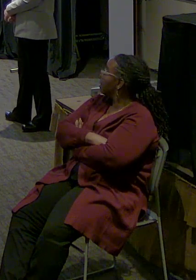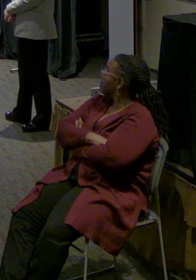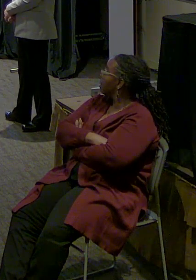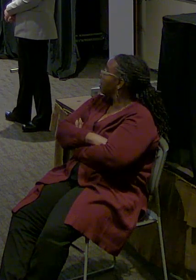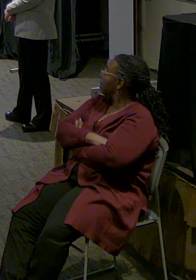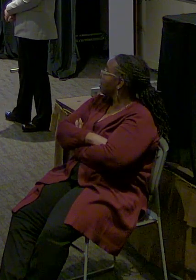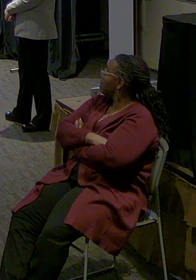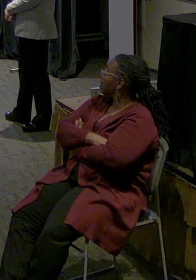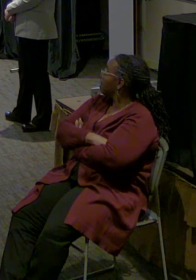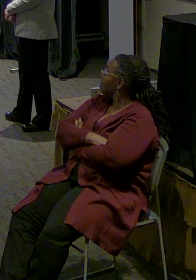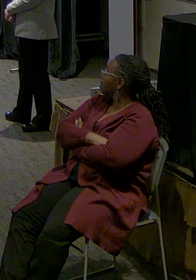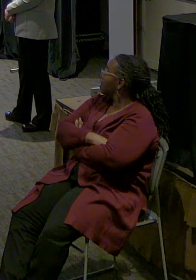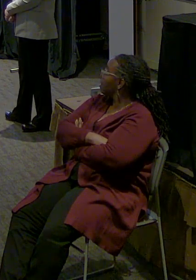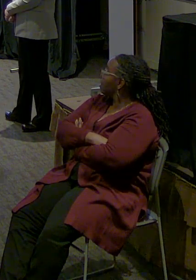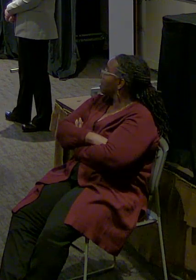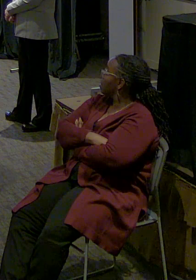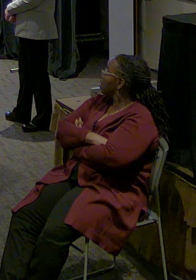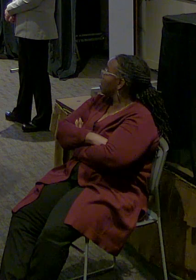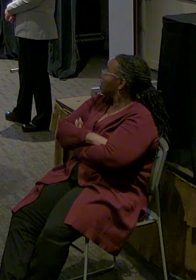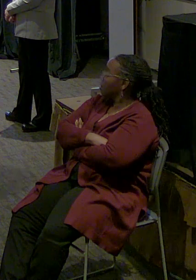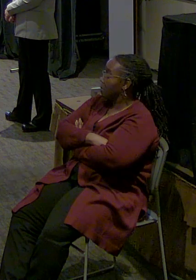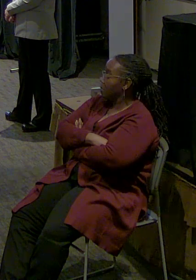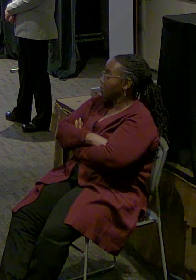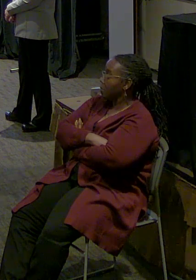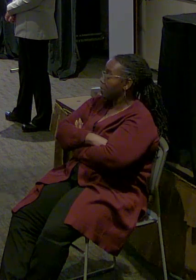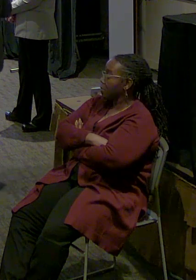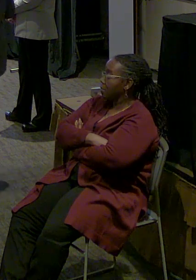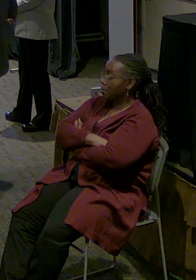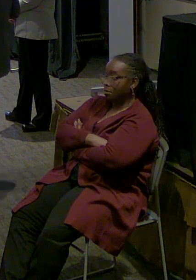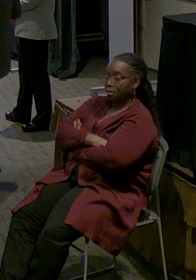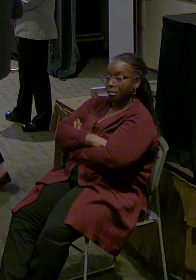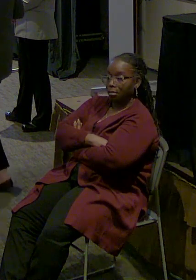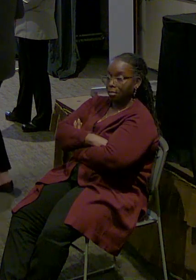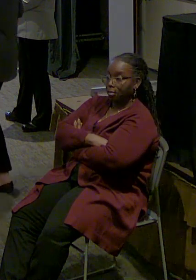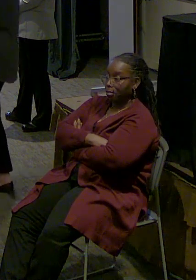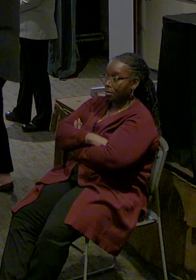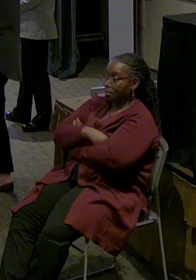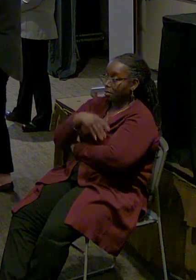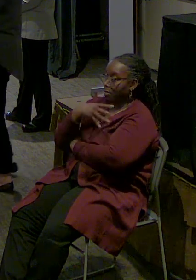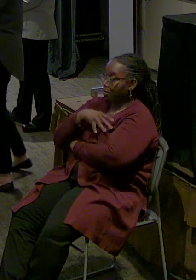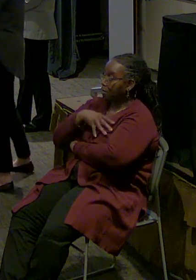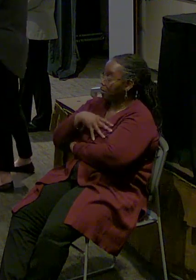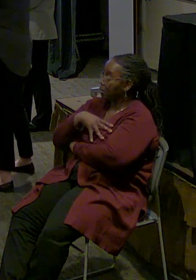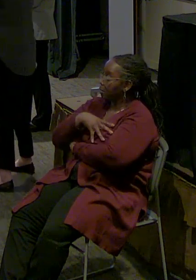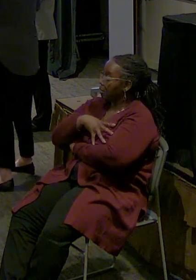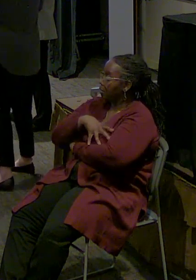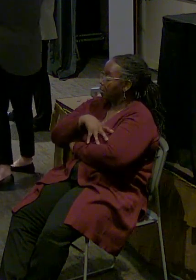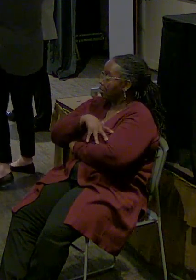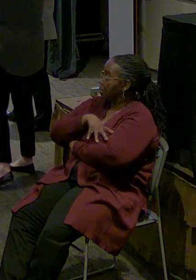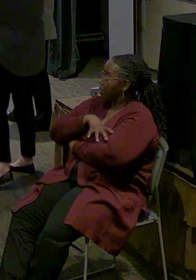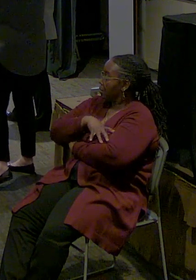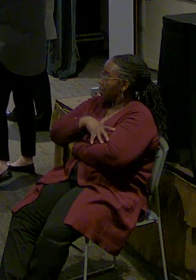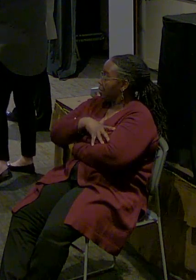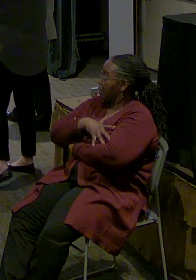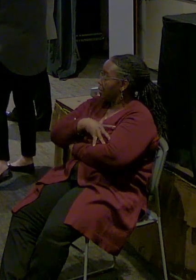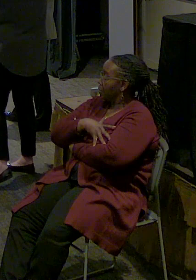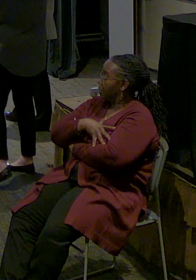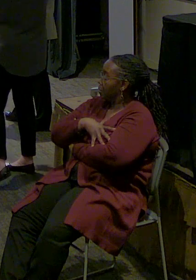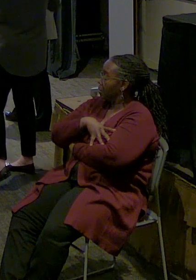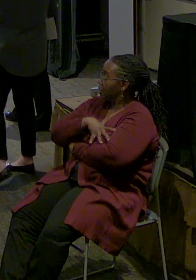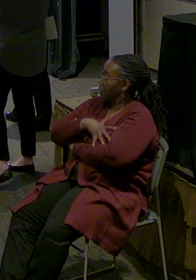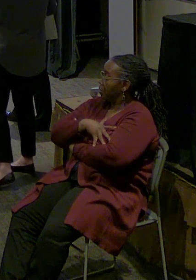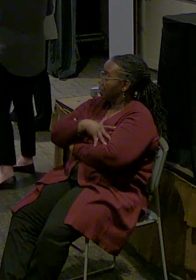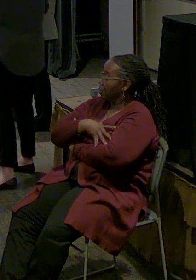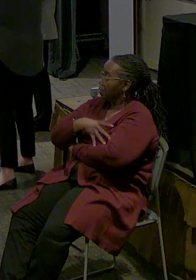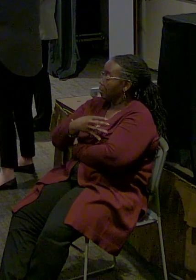for credentialing, and I was determined we were going to get on that top 10 list that's published every year, and we have, and they have now